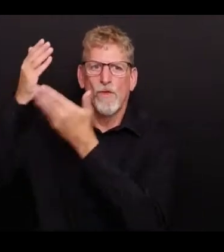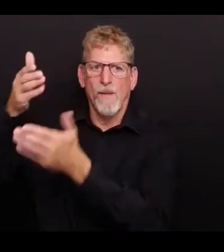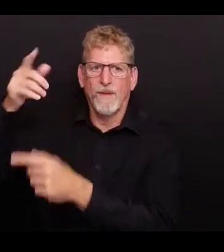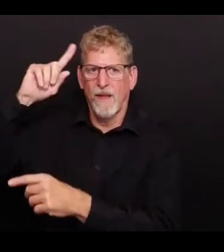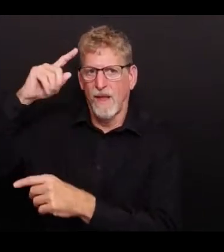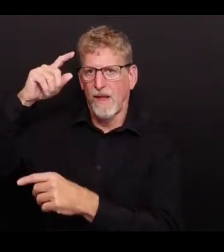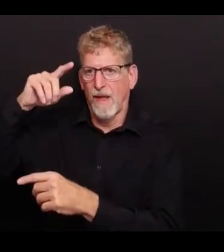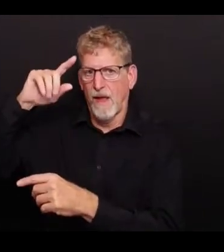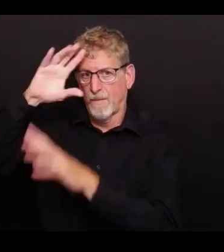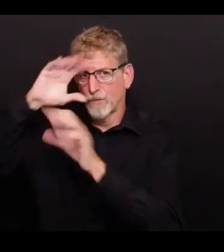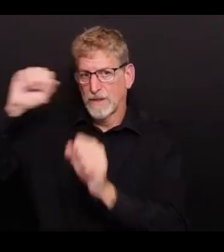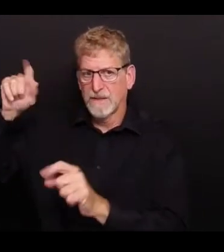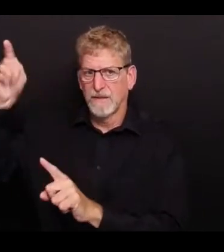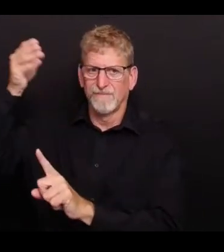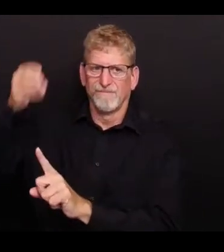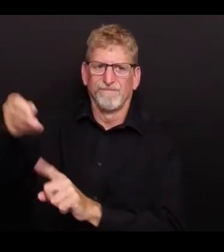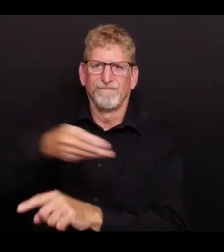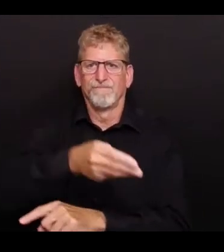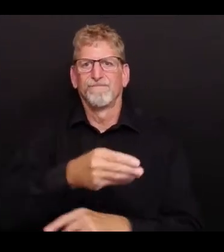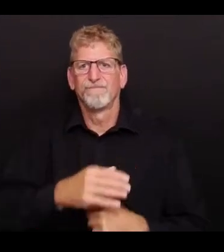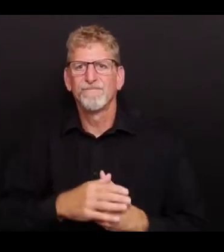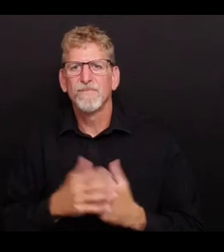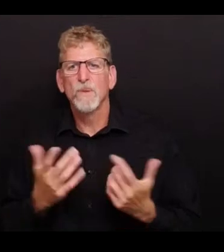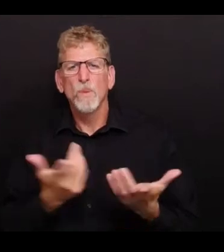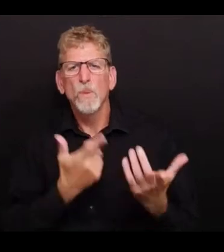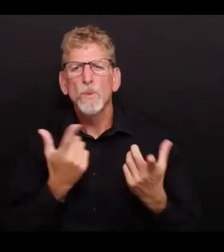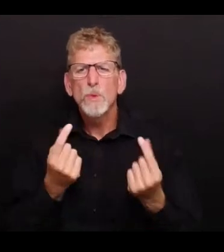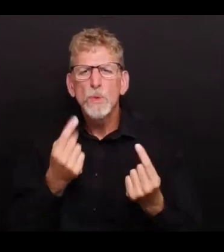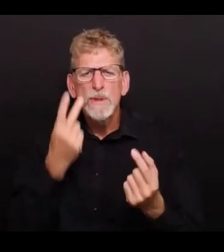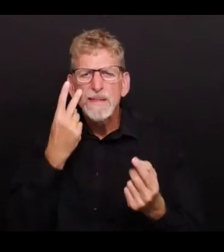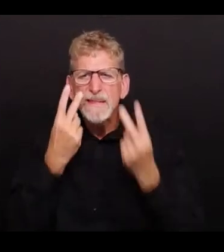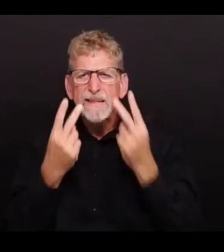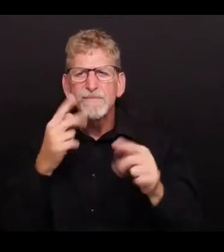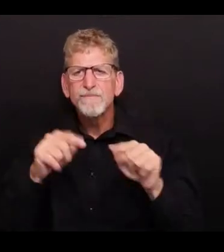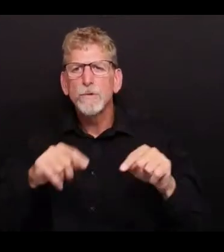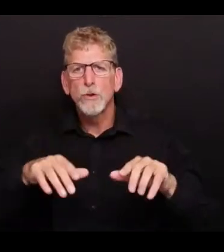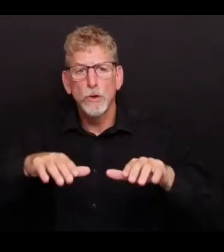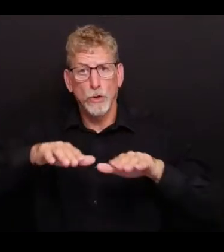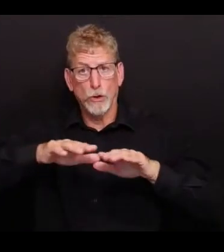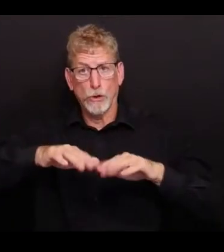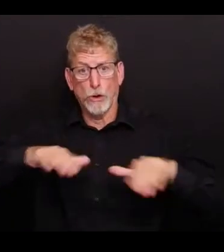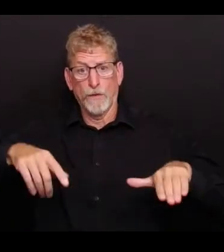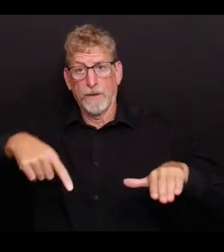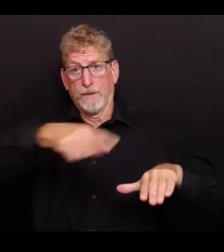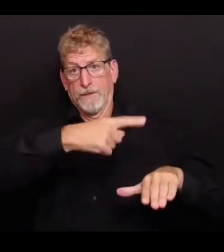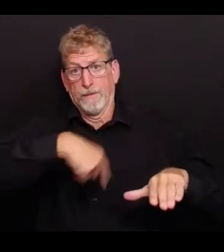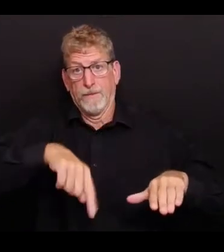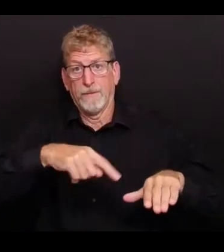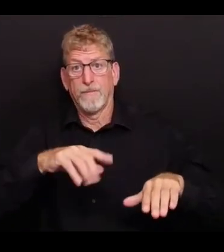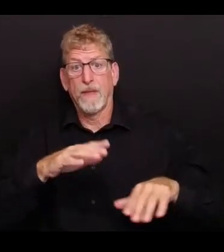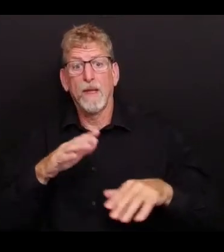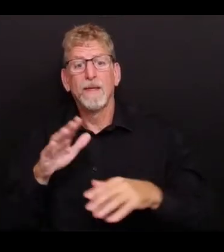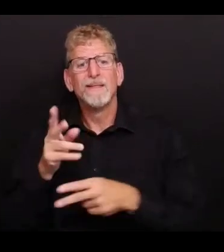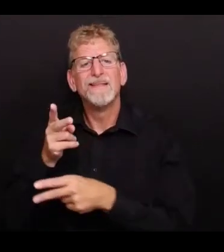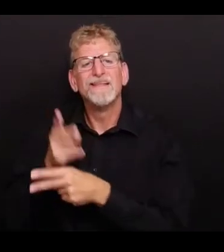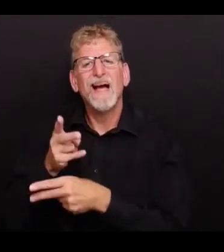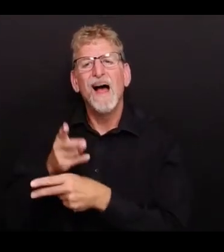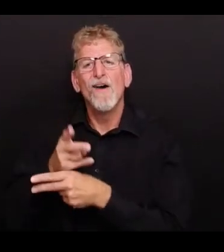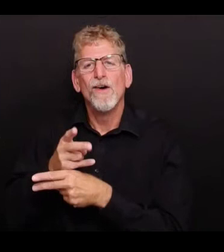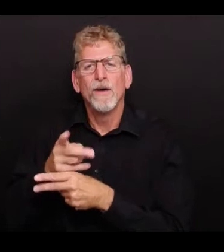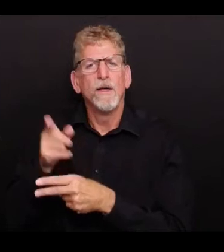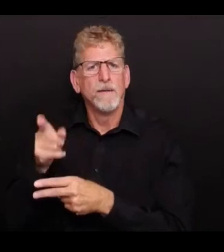more specific about what you're seeing among kids in schools and daycare that is concerning to you. Are